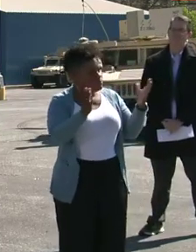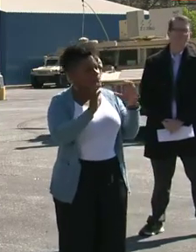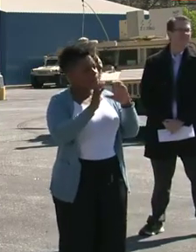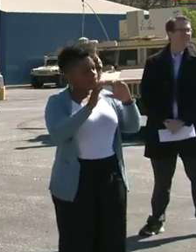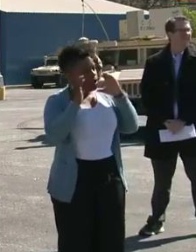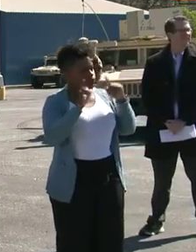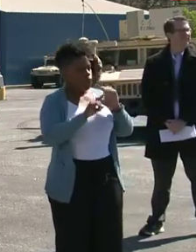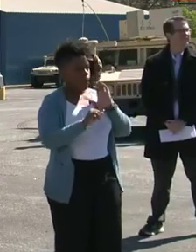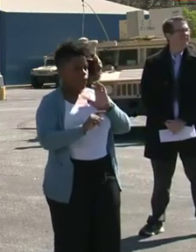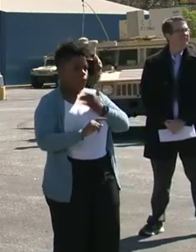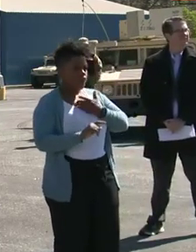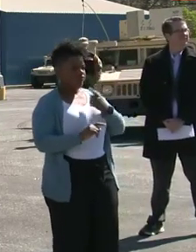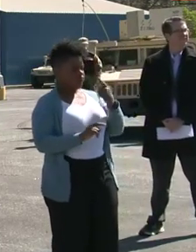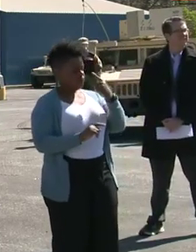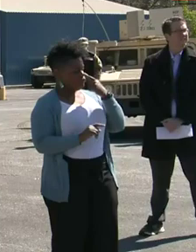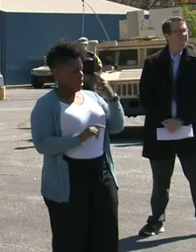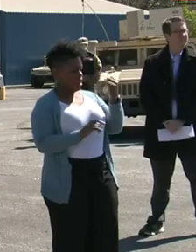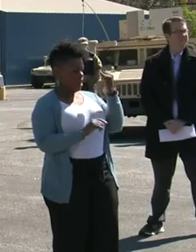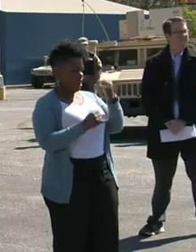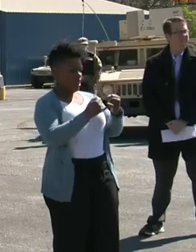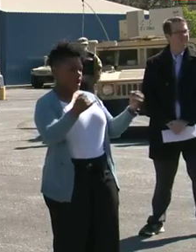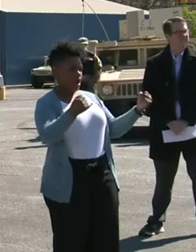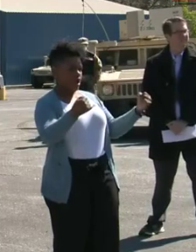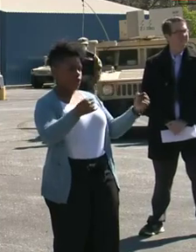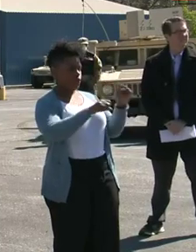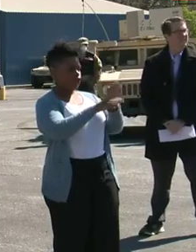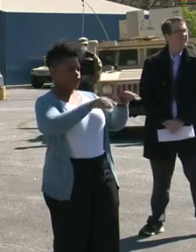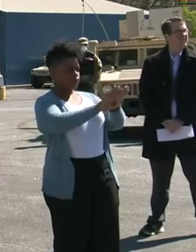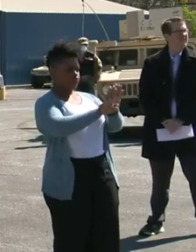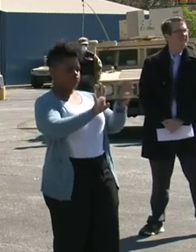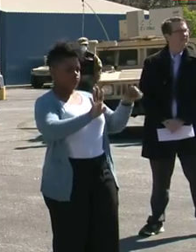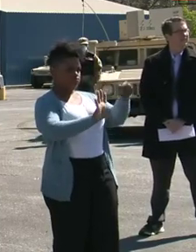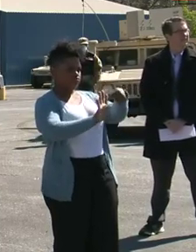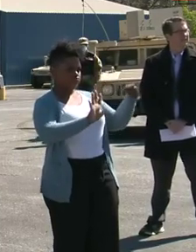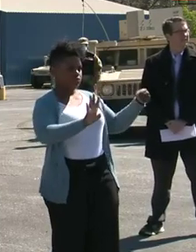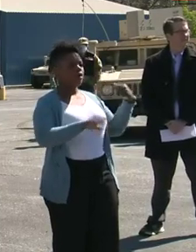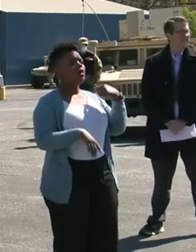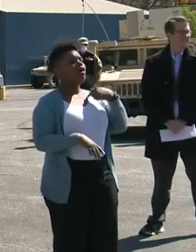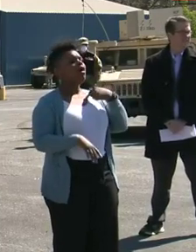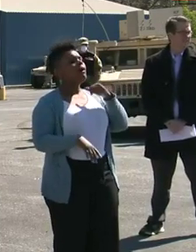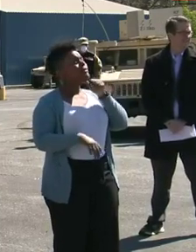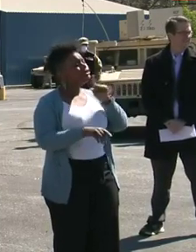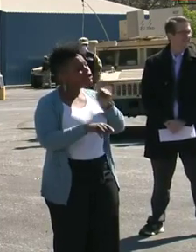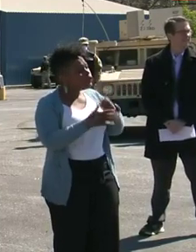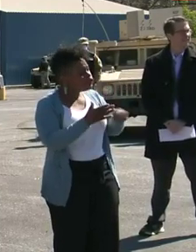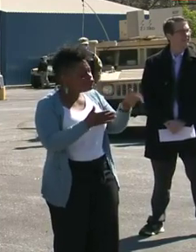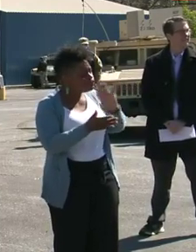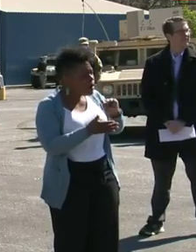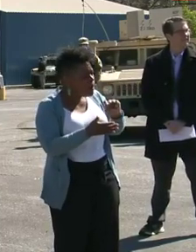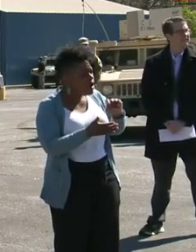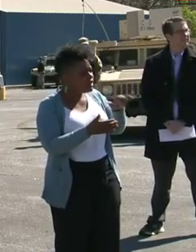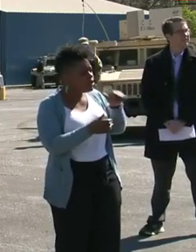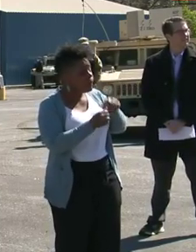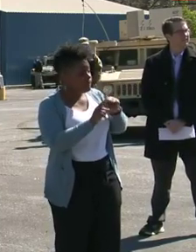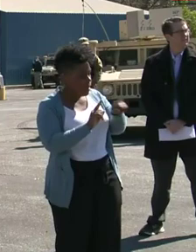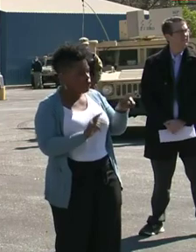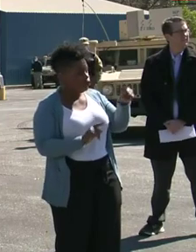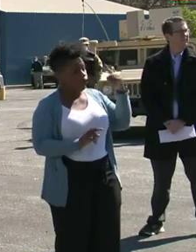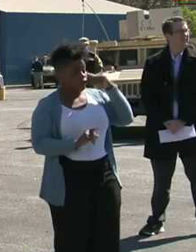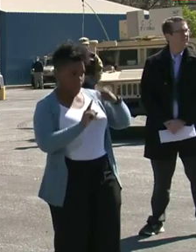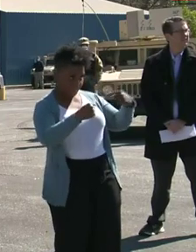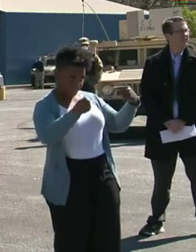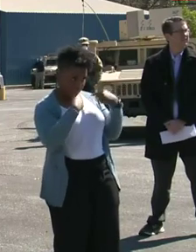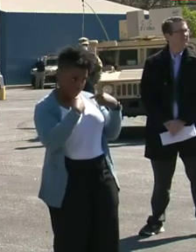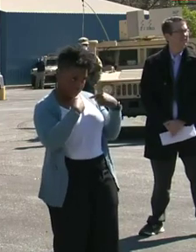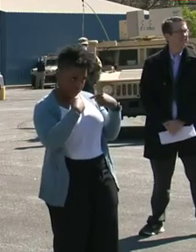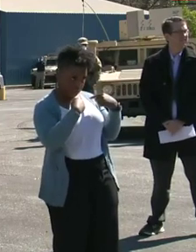have the mask. It doesn't change, and I'm not sure what you're referring to, but that's you heard it from me. Is Condra